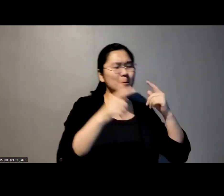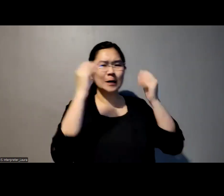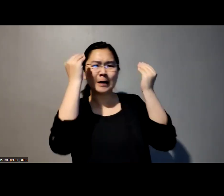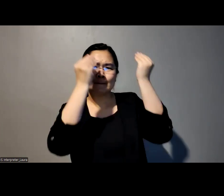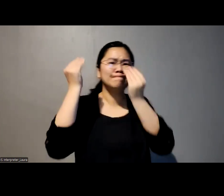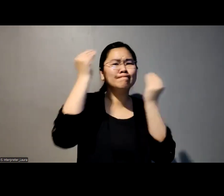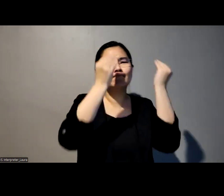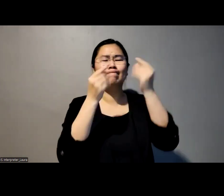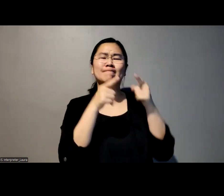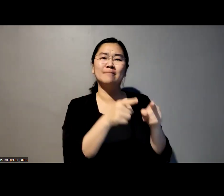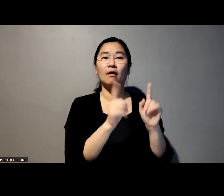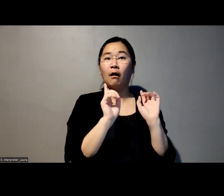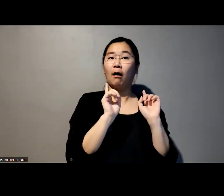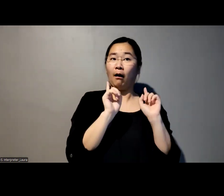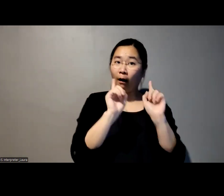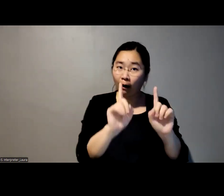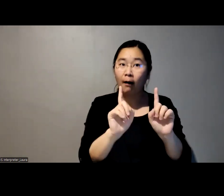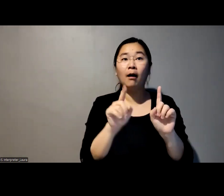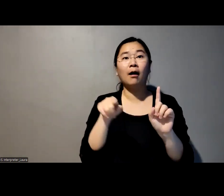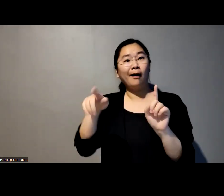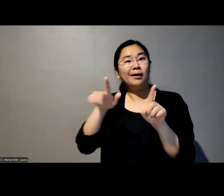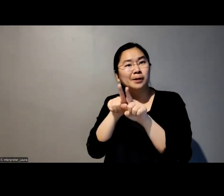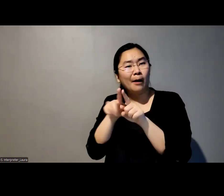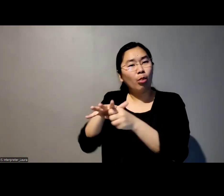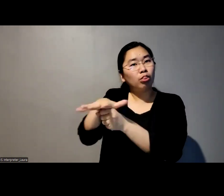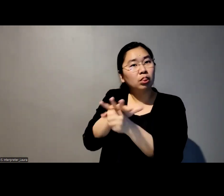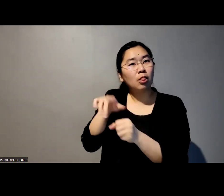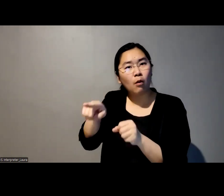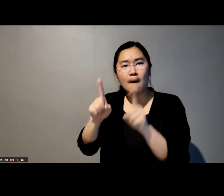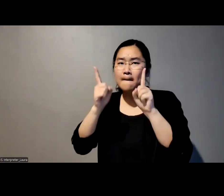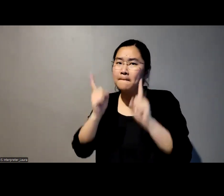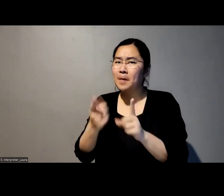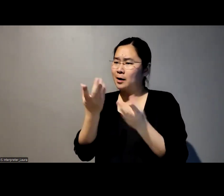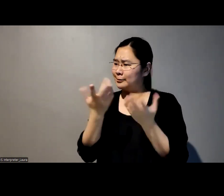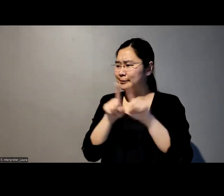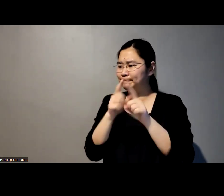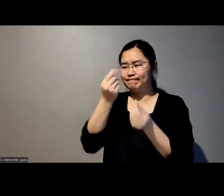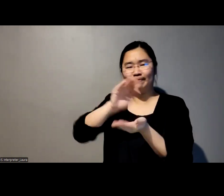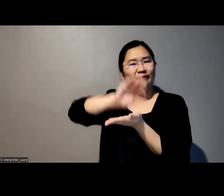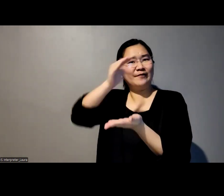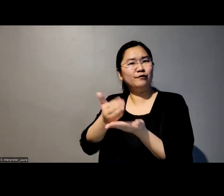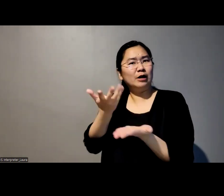or places to get services, to get community services. That's what they call it.